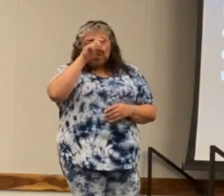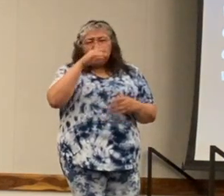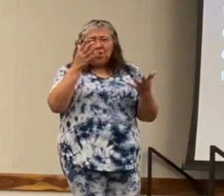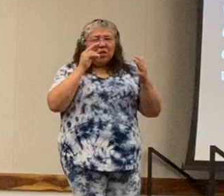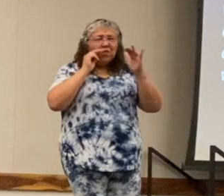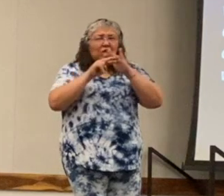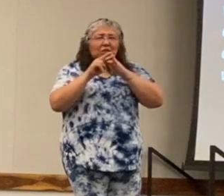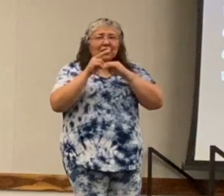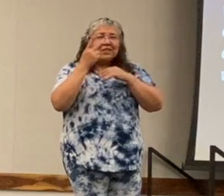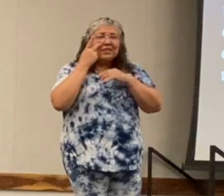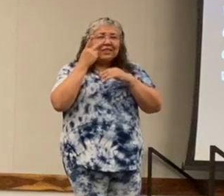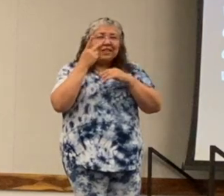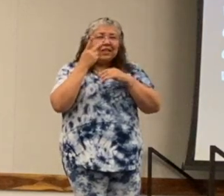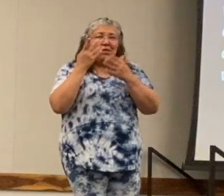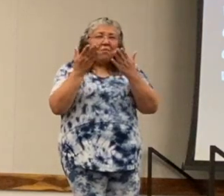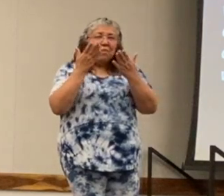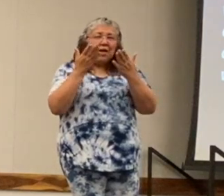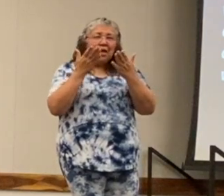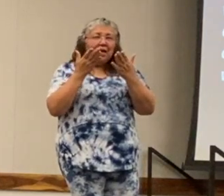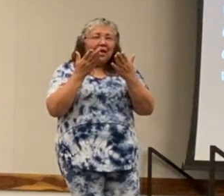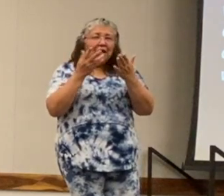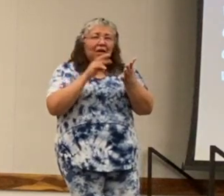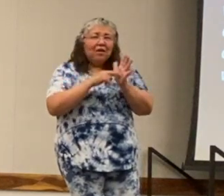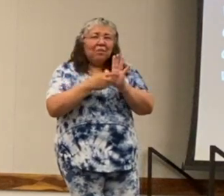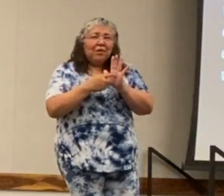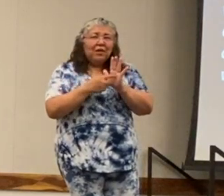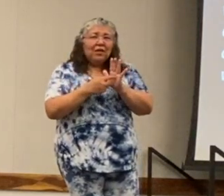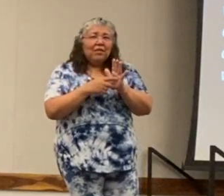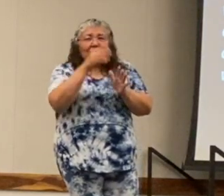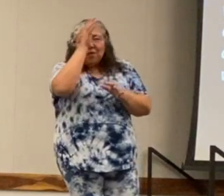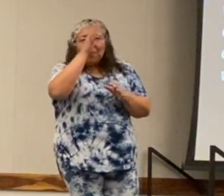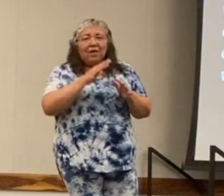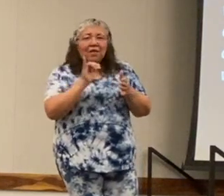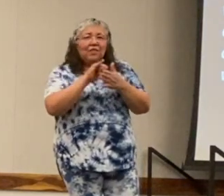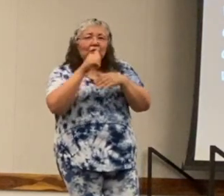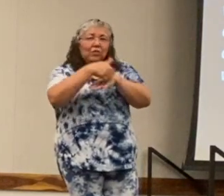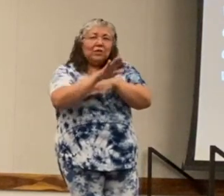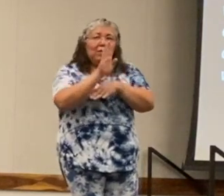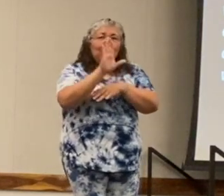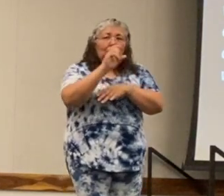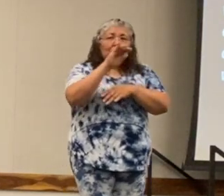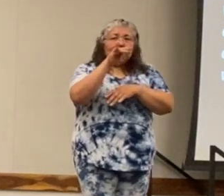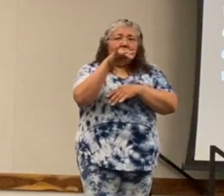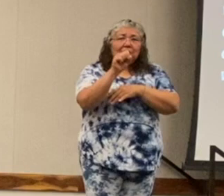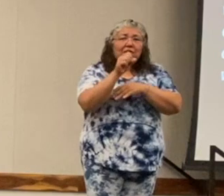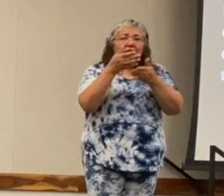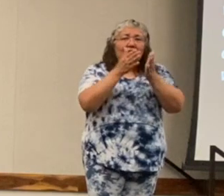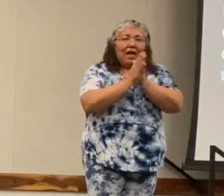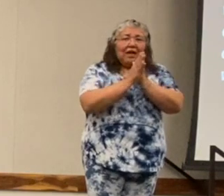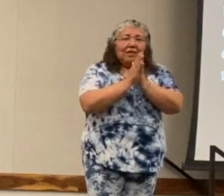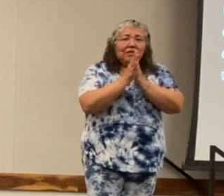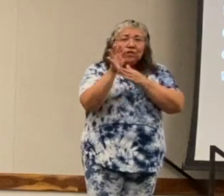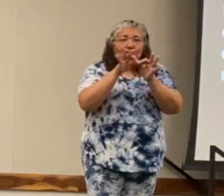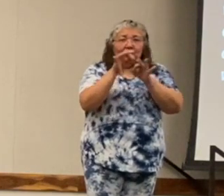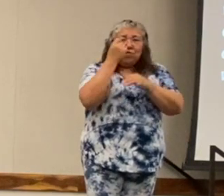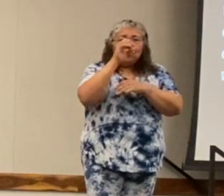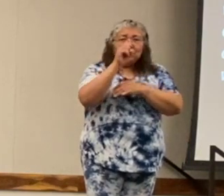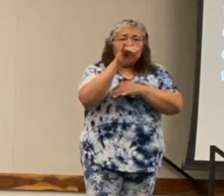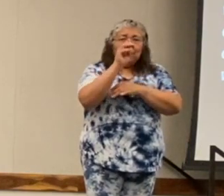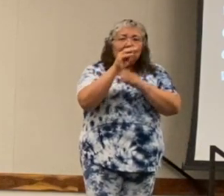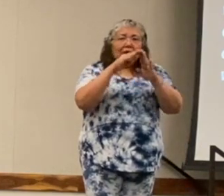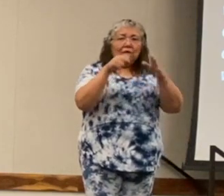he had seen might mean, right away, the men who had been sent by Cornelius, having asked directions to Simon's house, stood at the